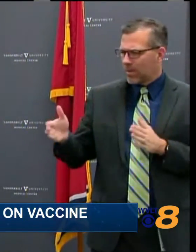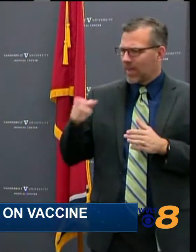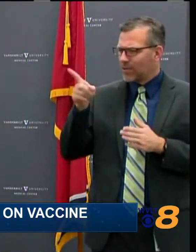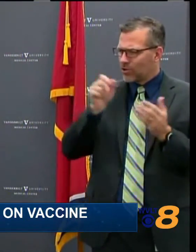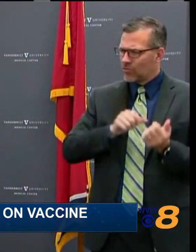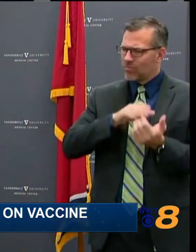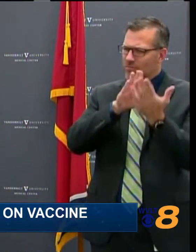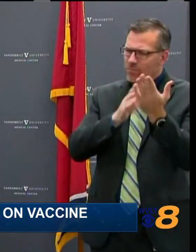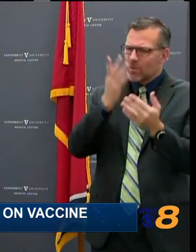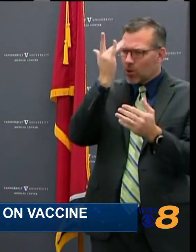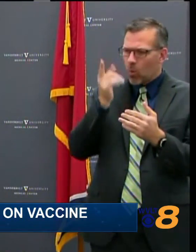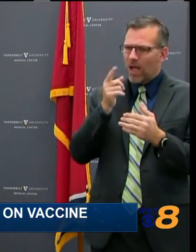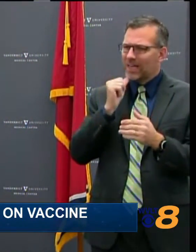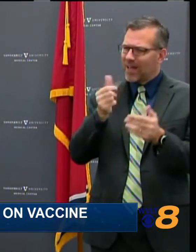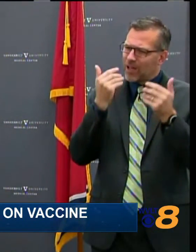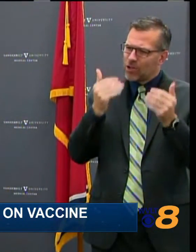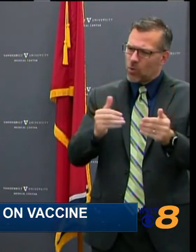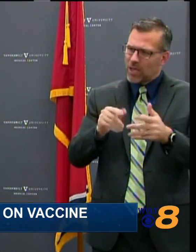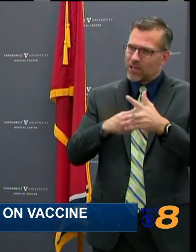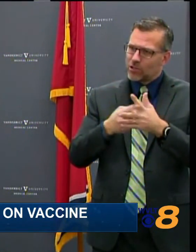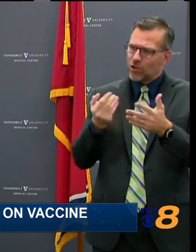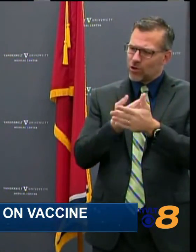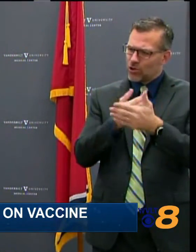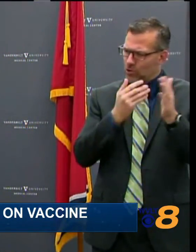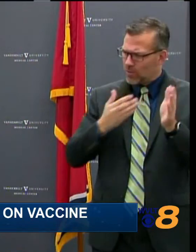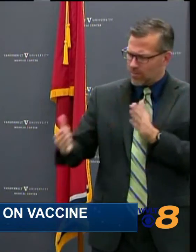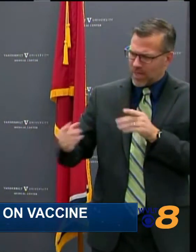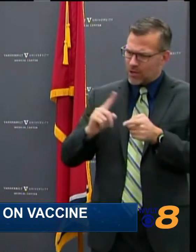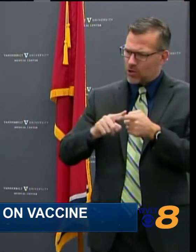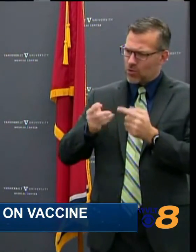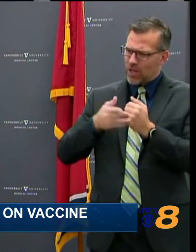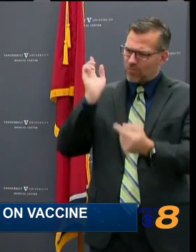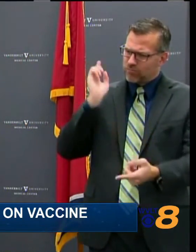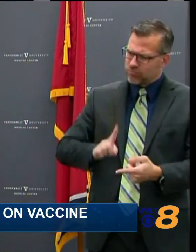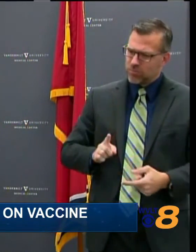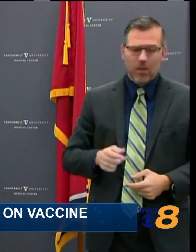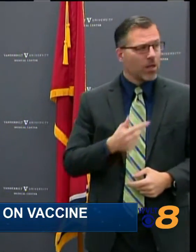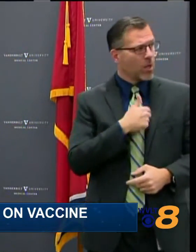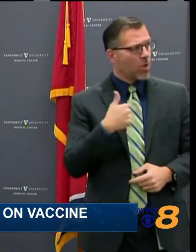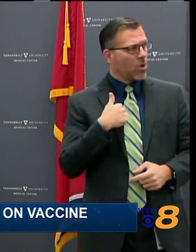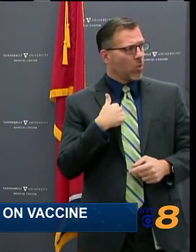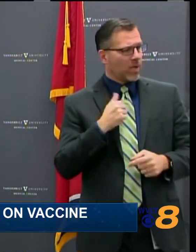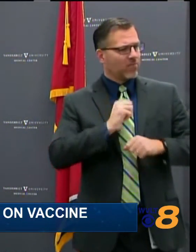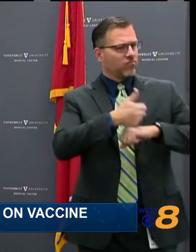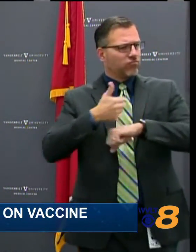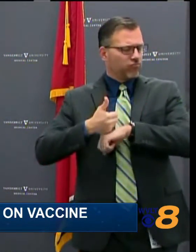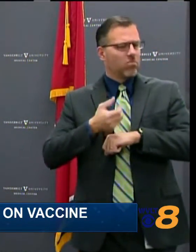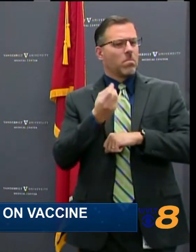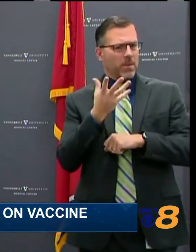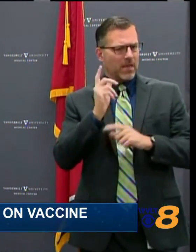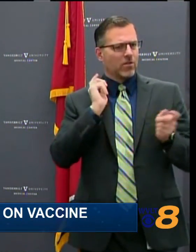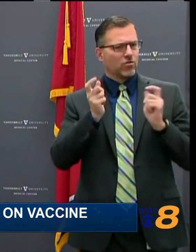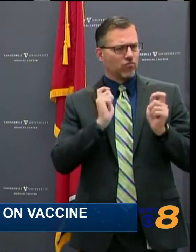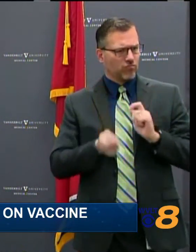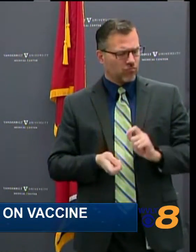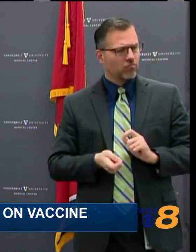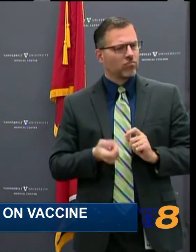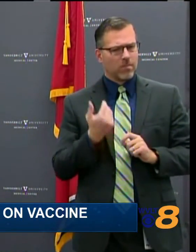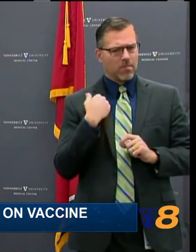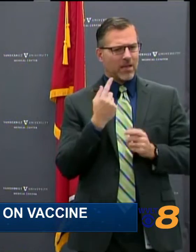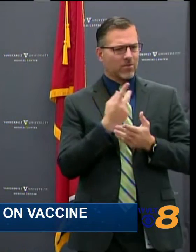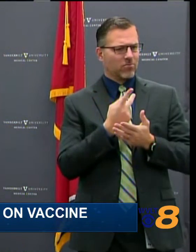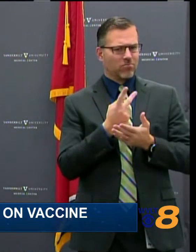all aren't implementing any of those in an effort to try to reverse the trend? I think we have implemented a lot of strategies over the last 2 or 3 weeks, including, as I